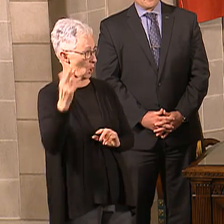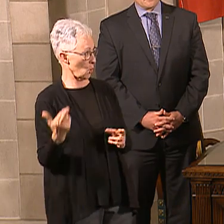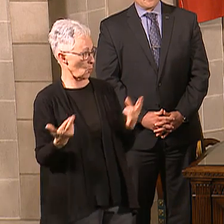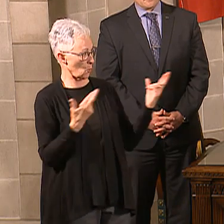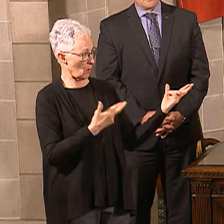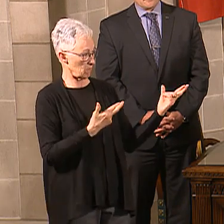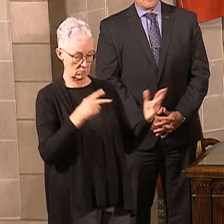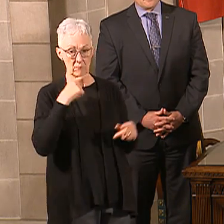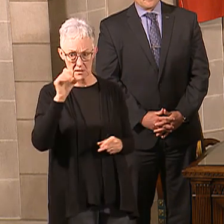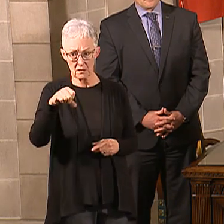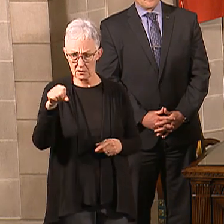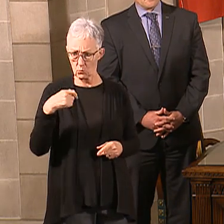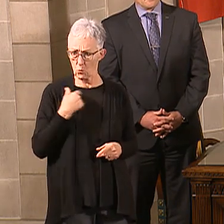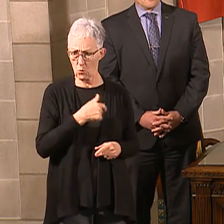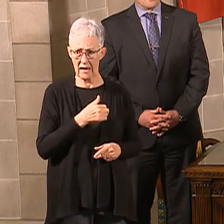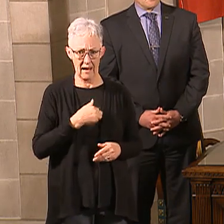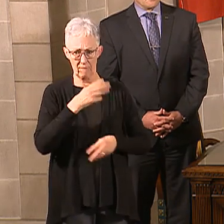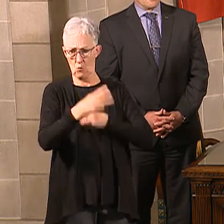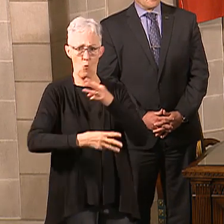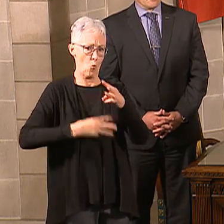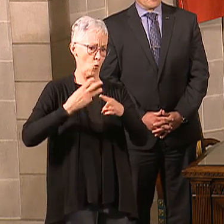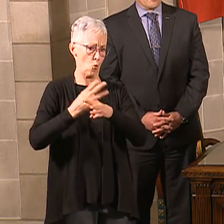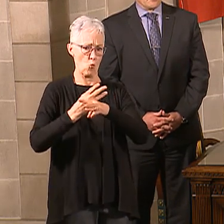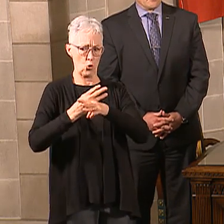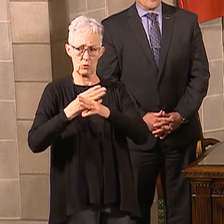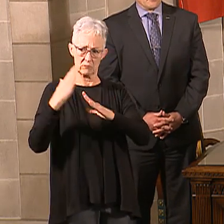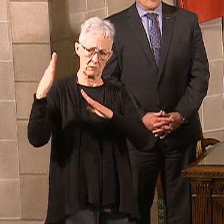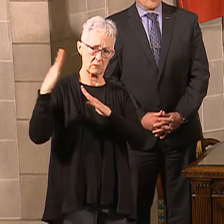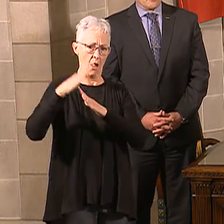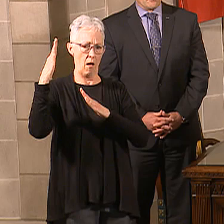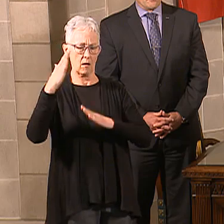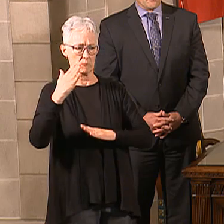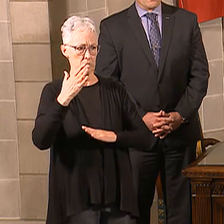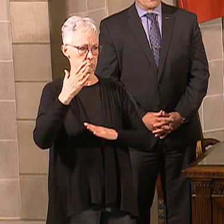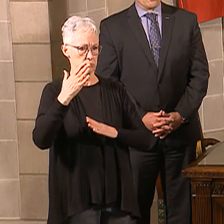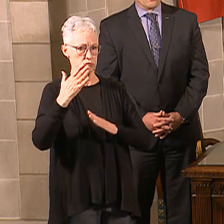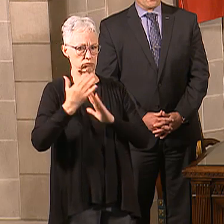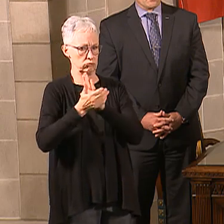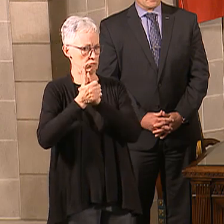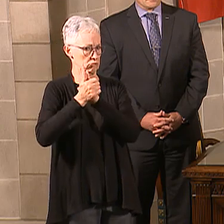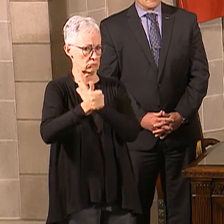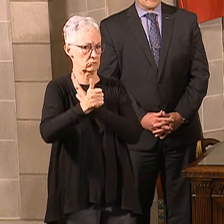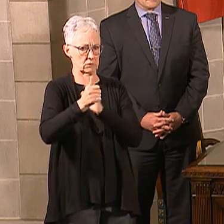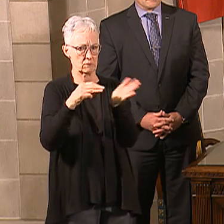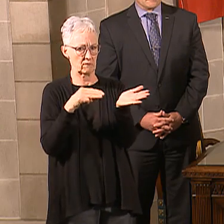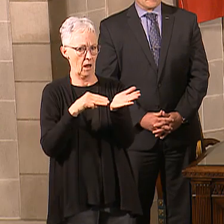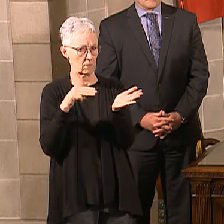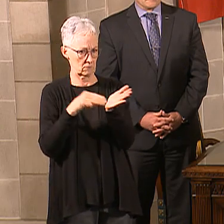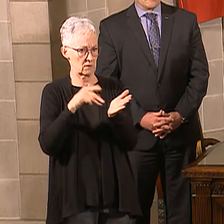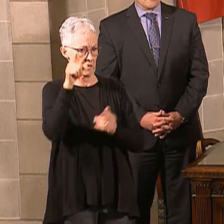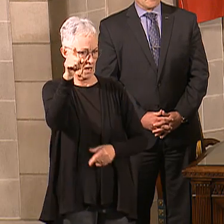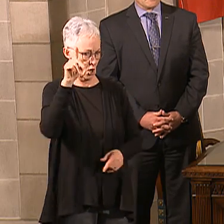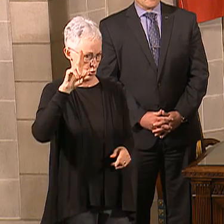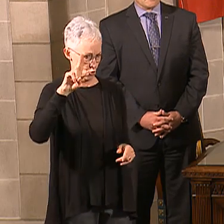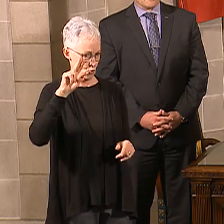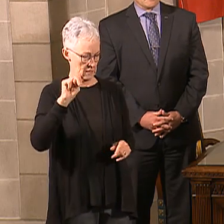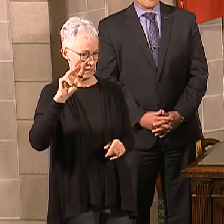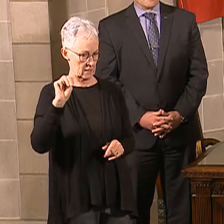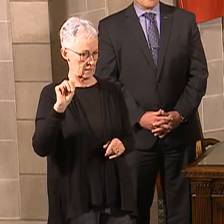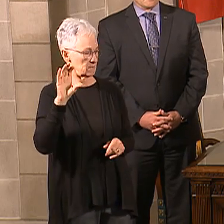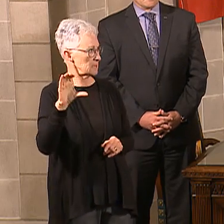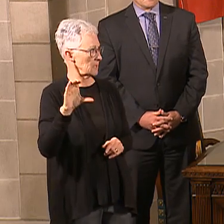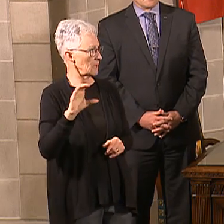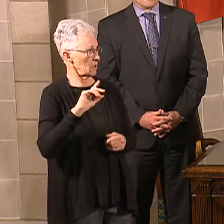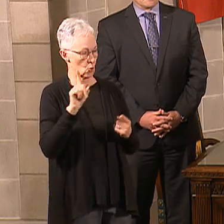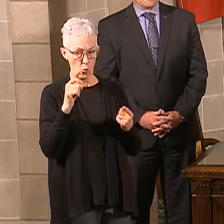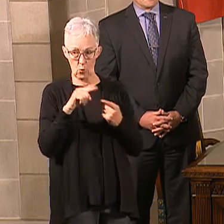at UNMC. Remember, we've got one of 3 biocontainment facilities, the only federally funded quarantine unit. When the federal government wants something done, they